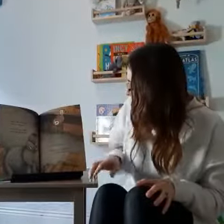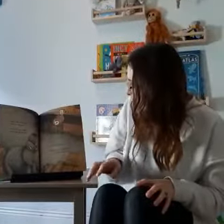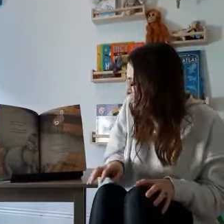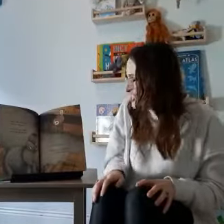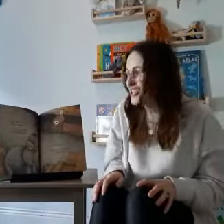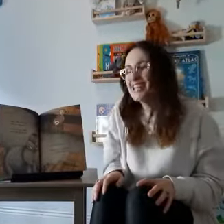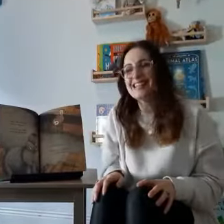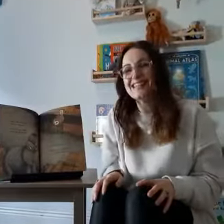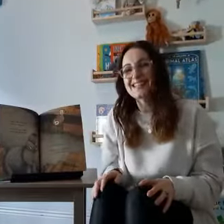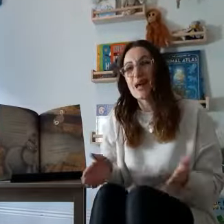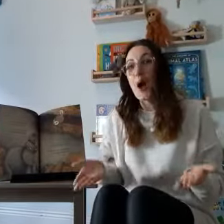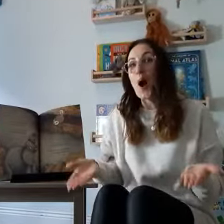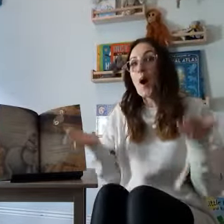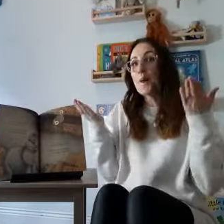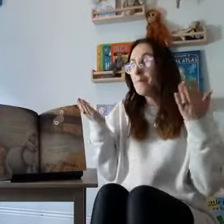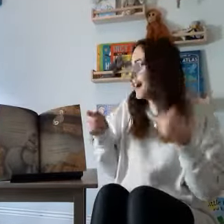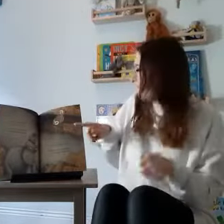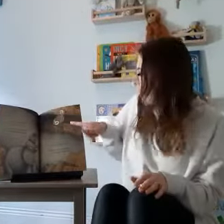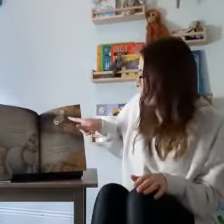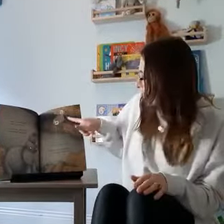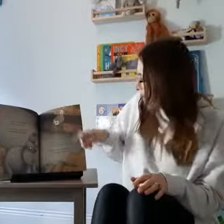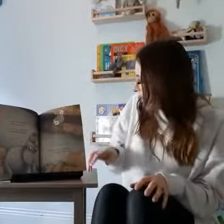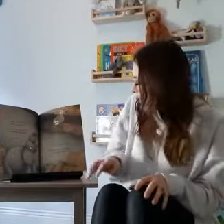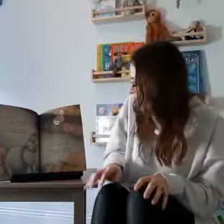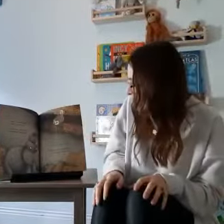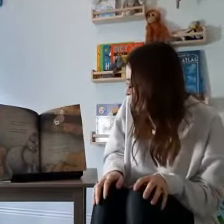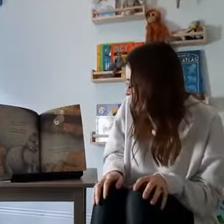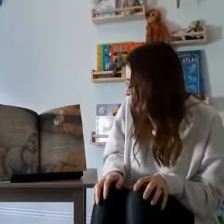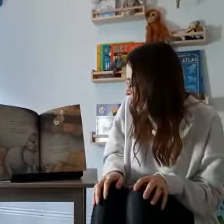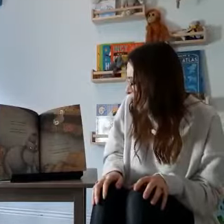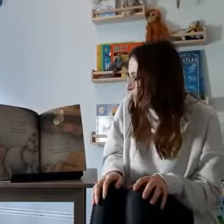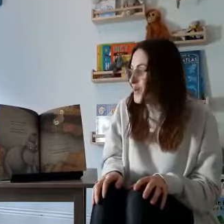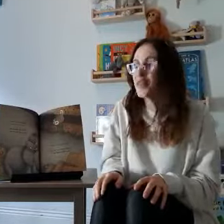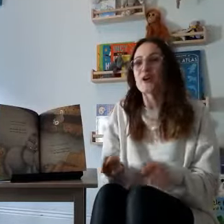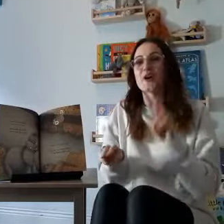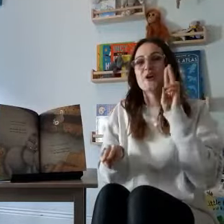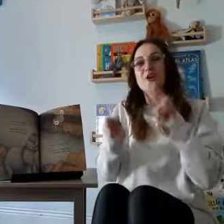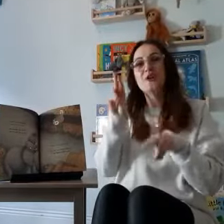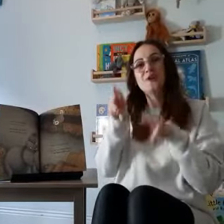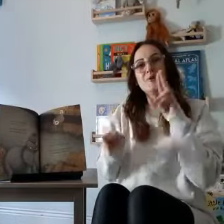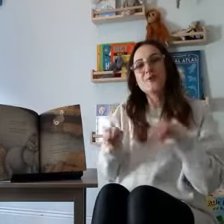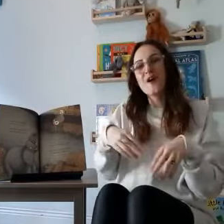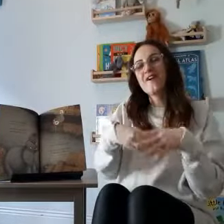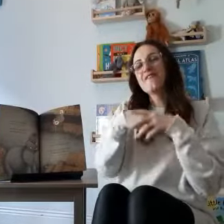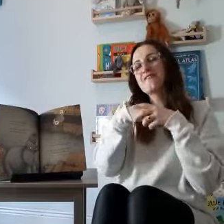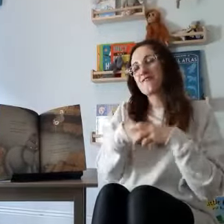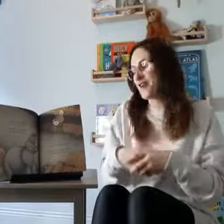There she is, up on high, with her new